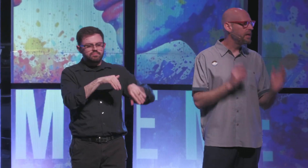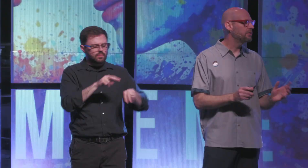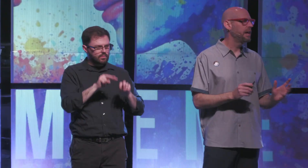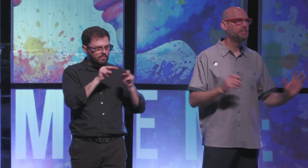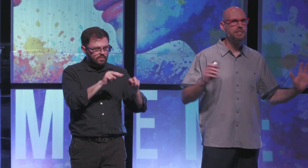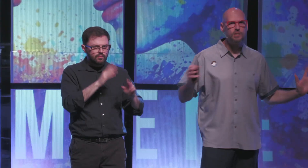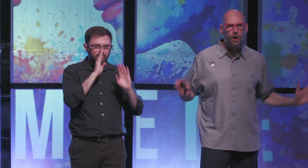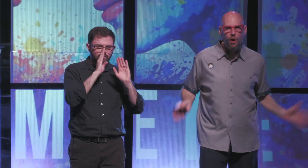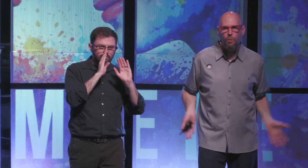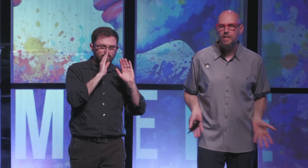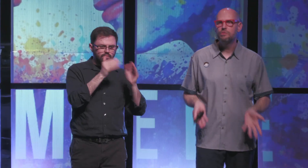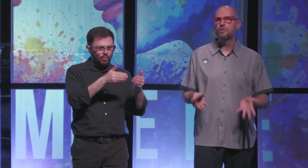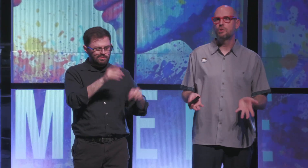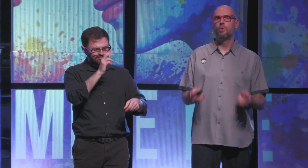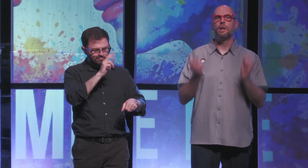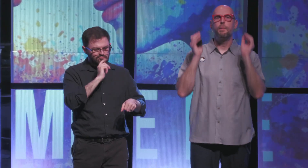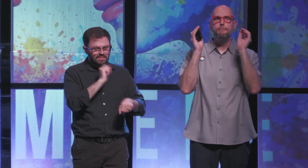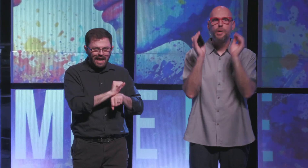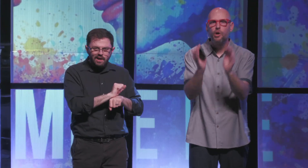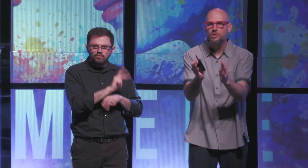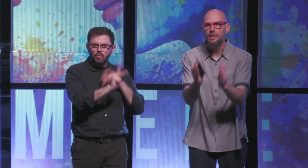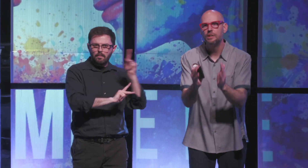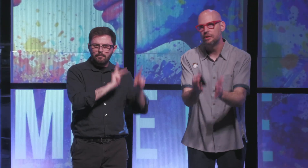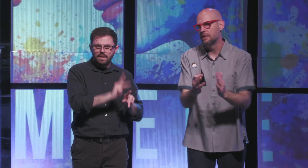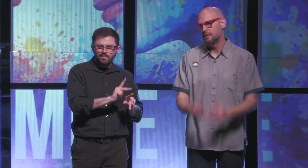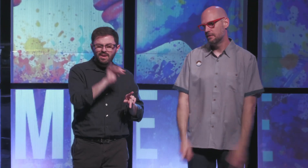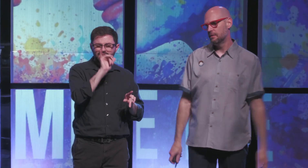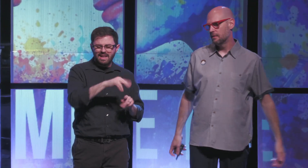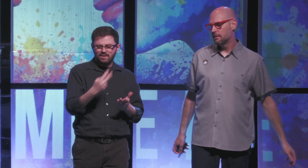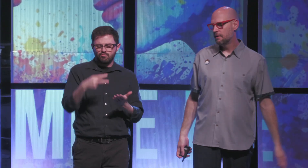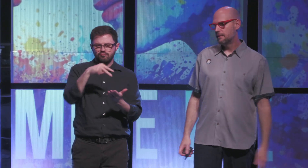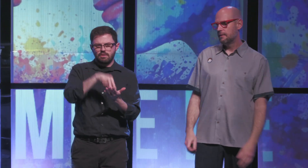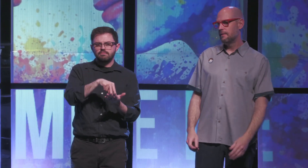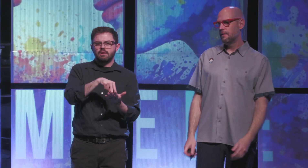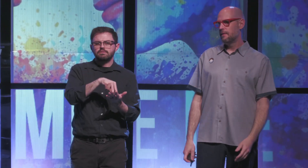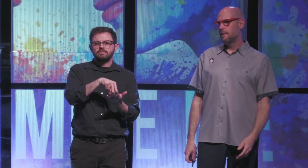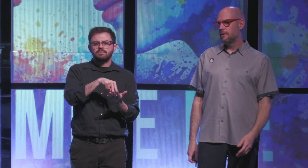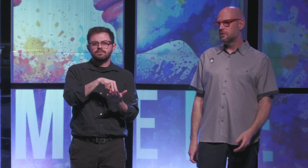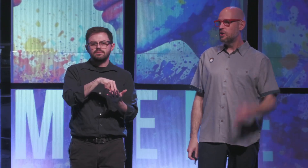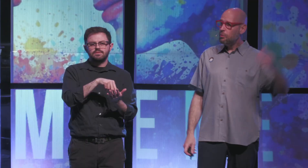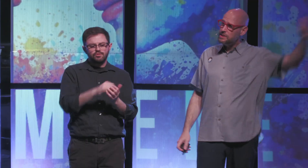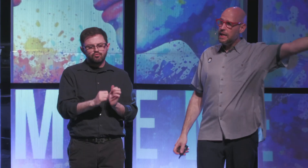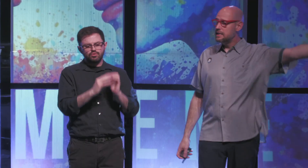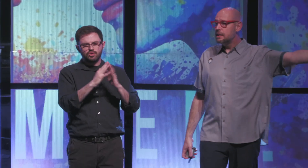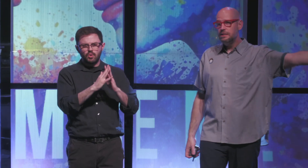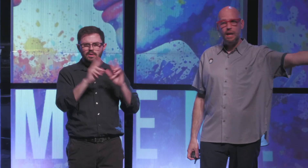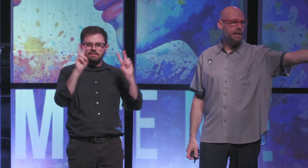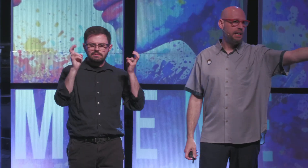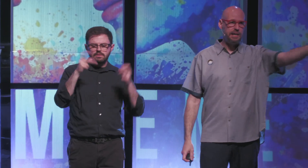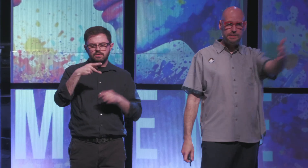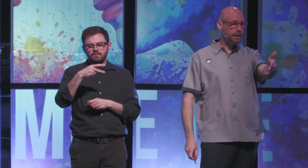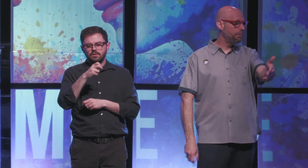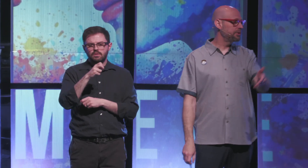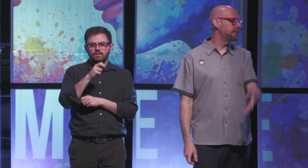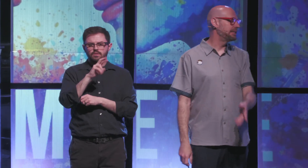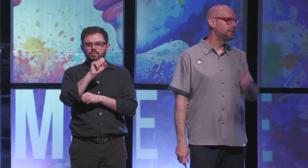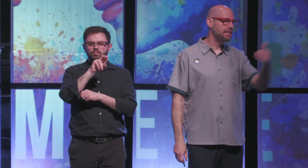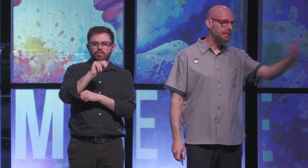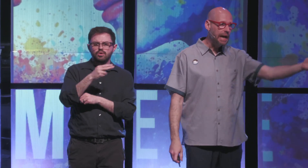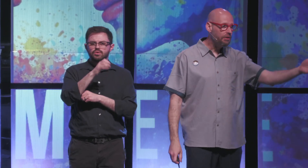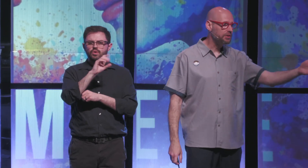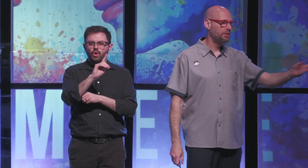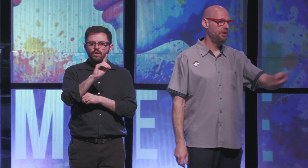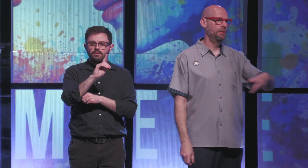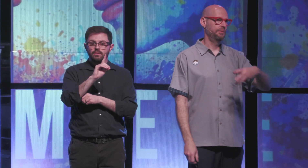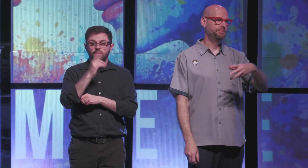because resurrection is always restoring personhood. Saul was an idea to Ananias, not a person, until